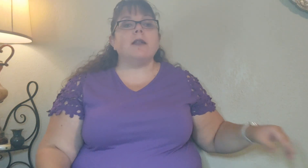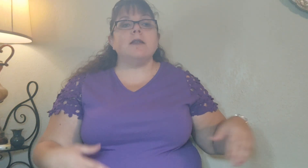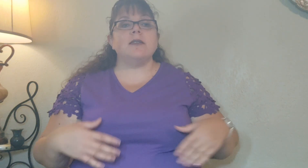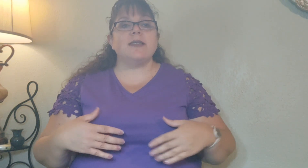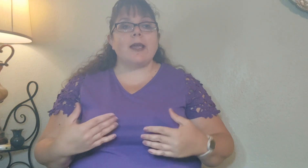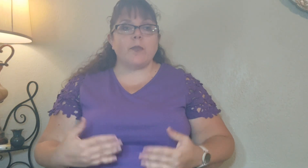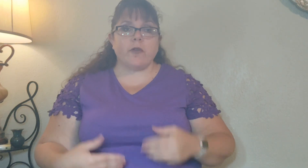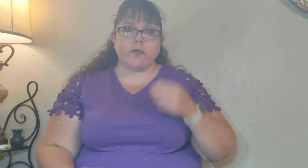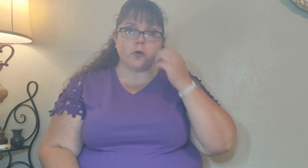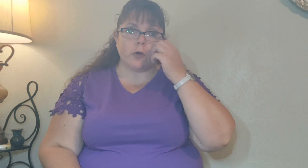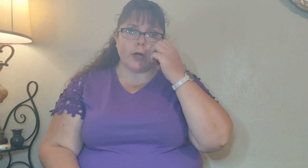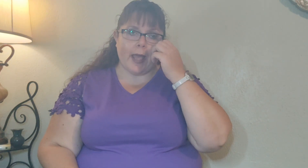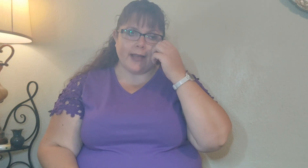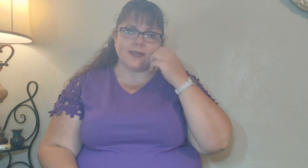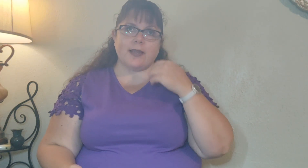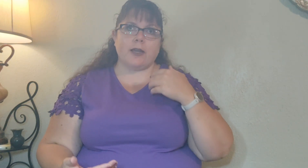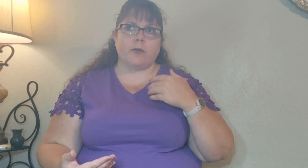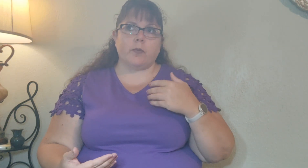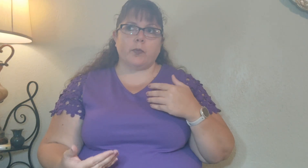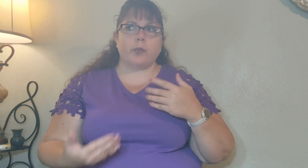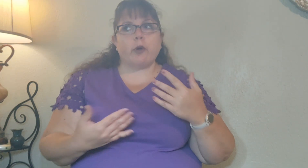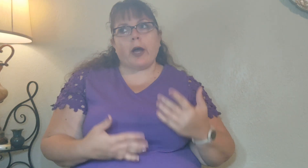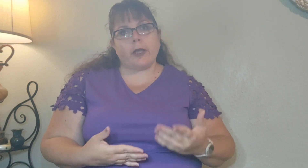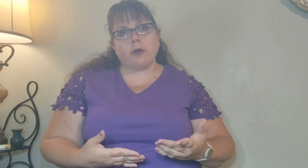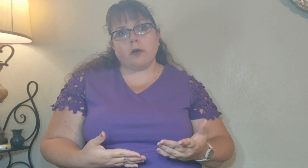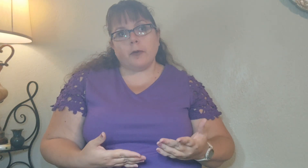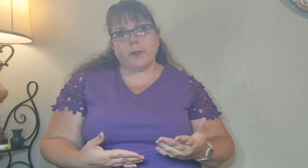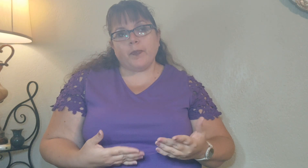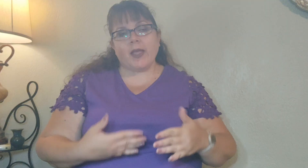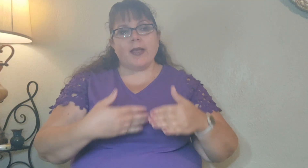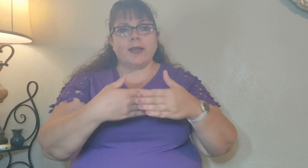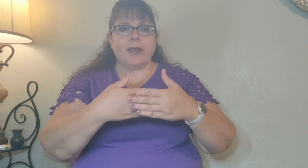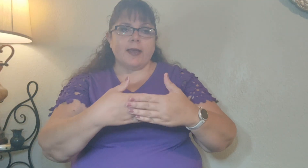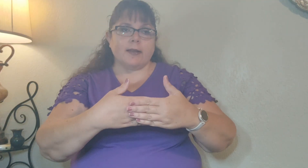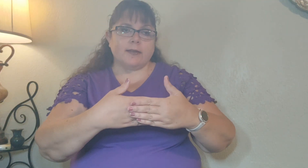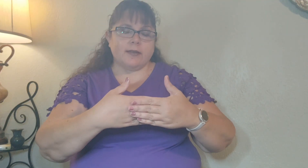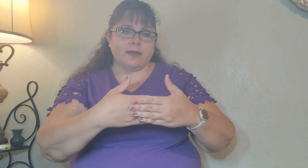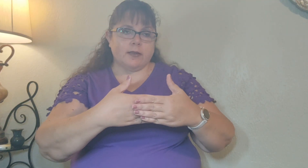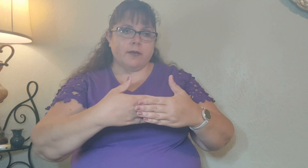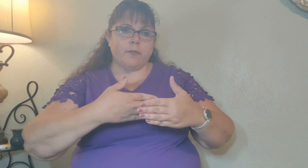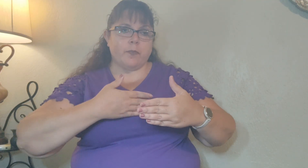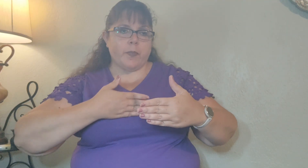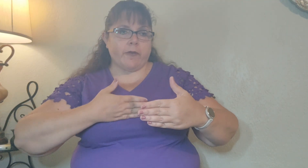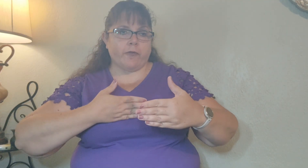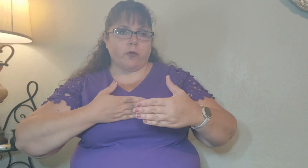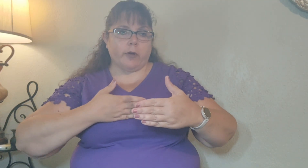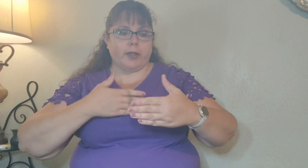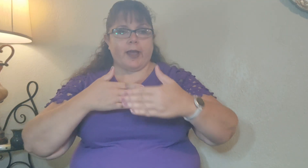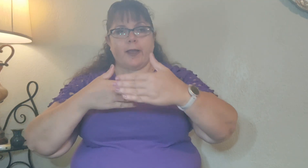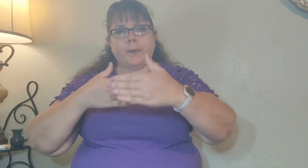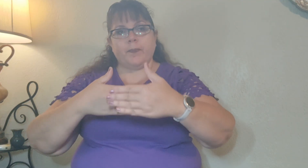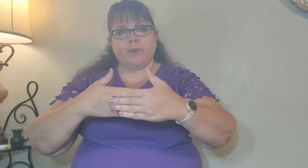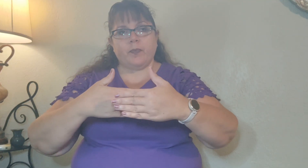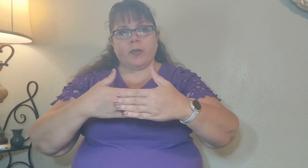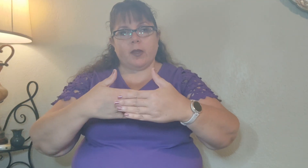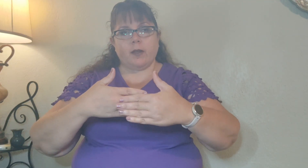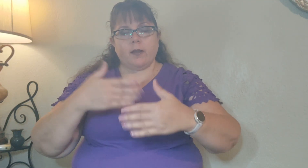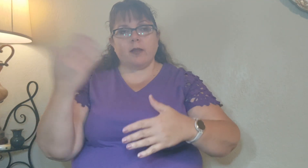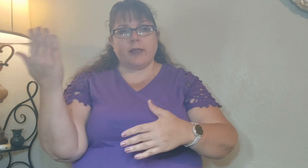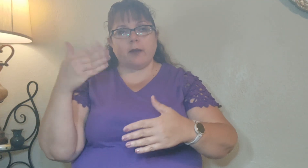But to say before as in prior, it's before, like the